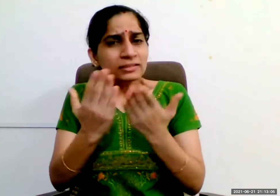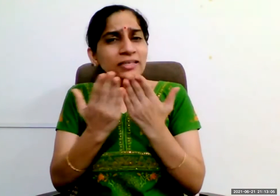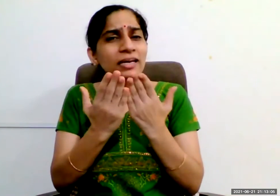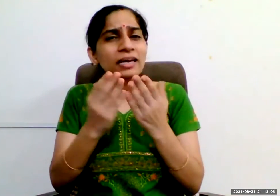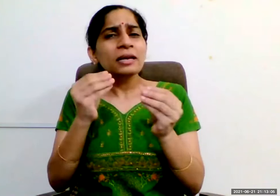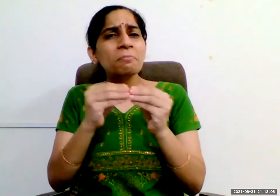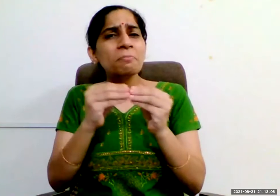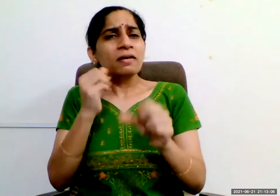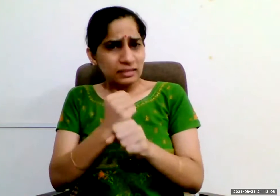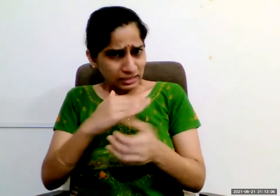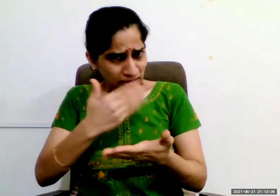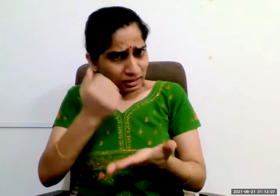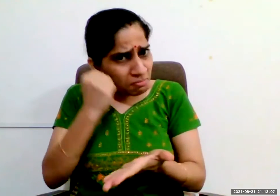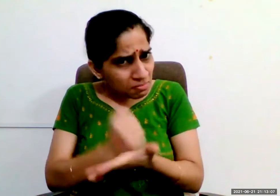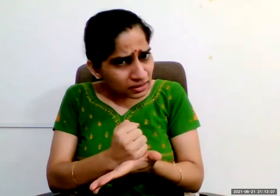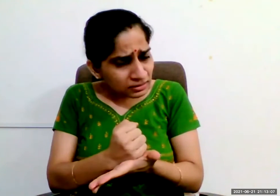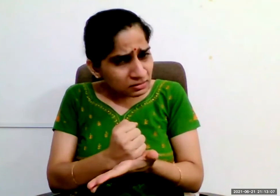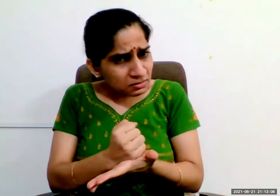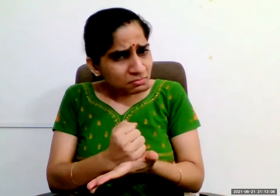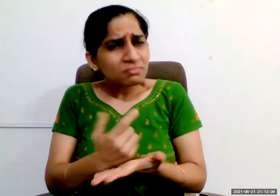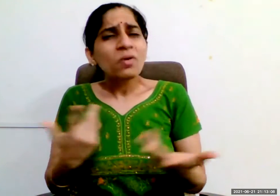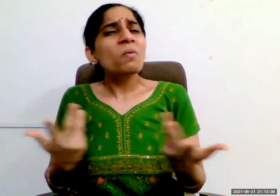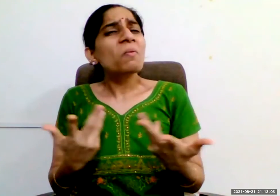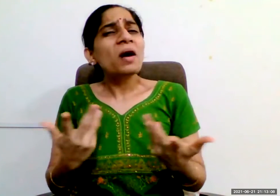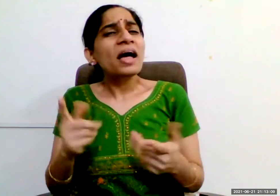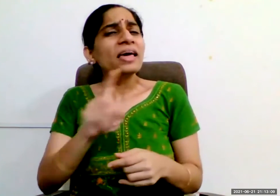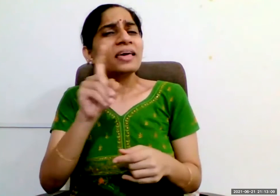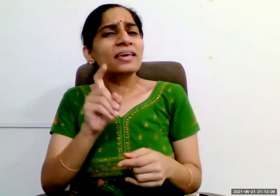necessity? So we'll take this up today in our last session.